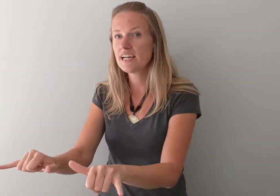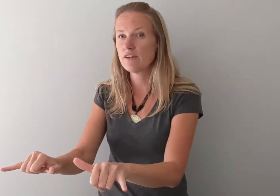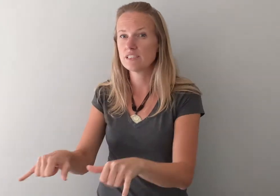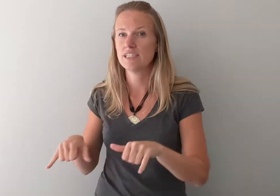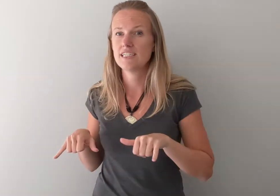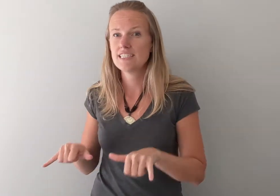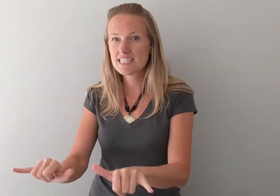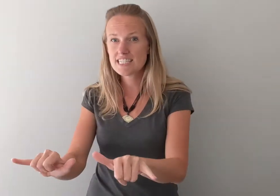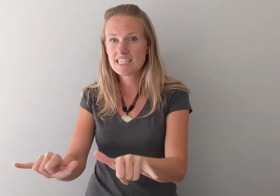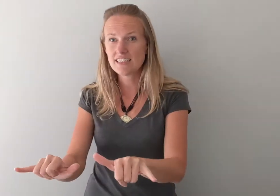out. Still.